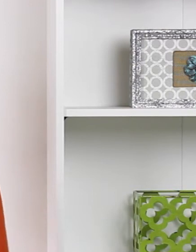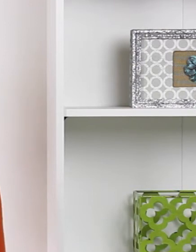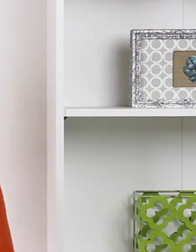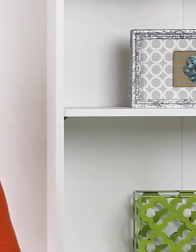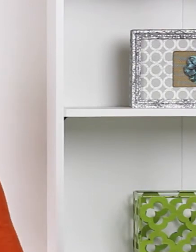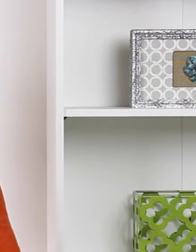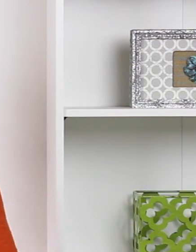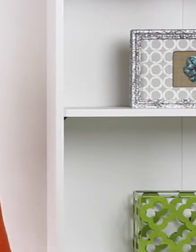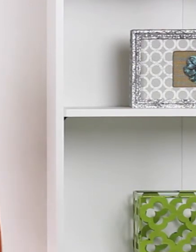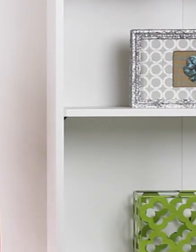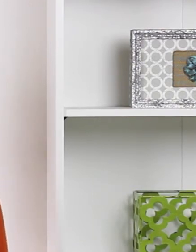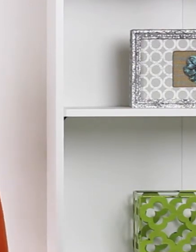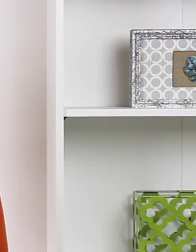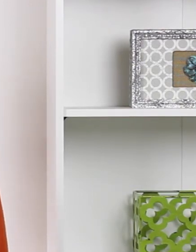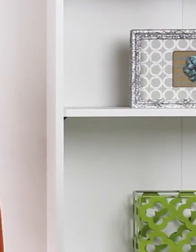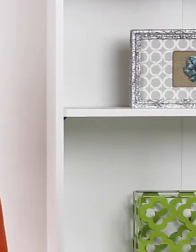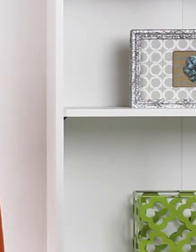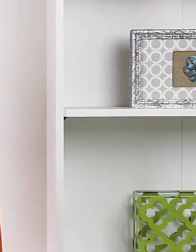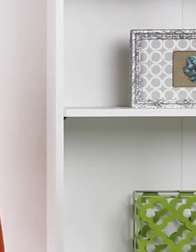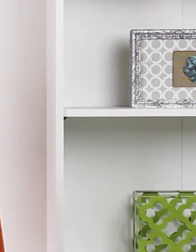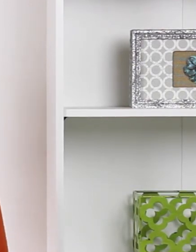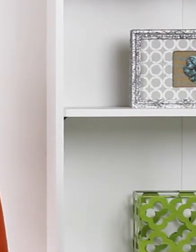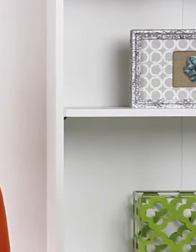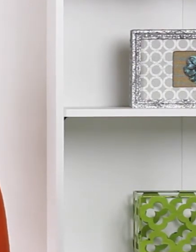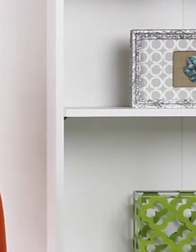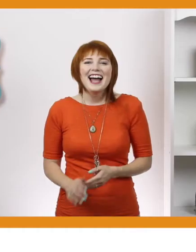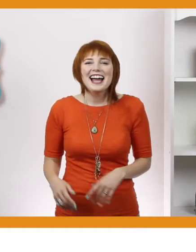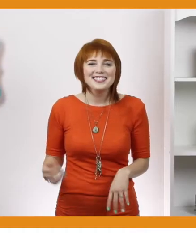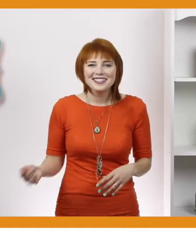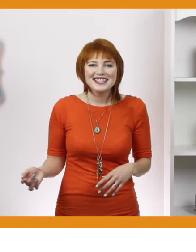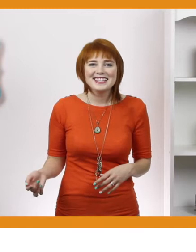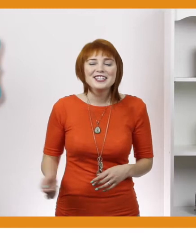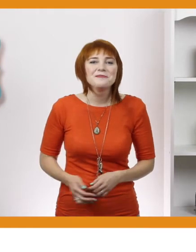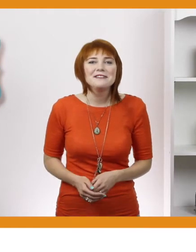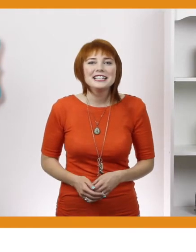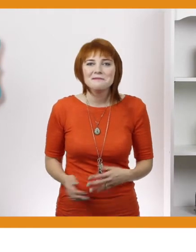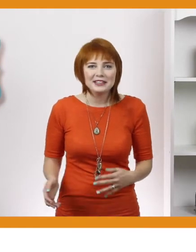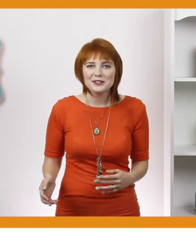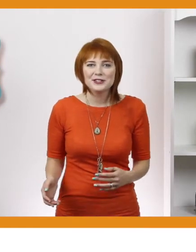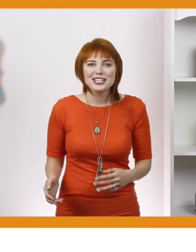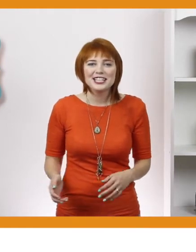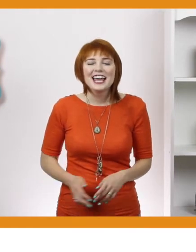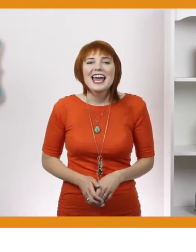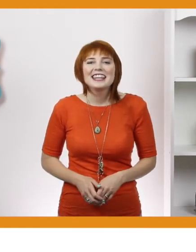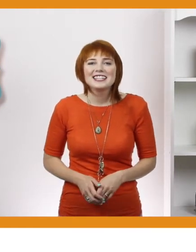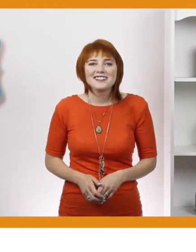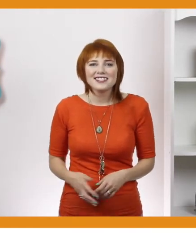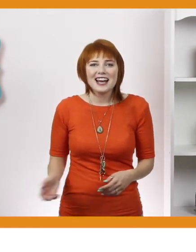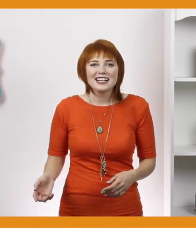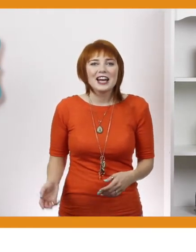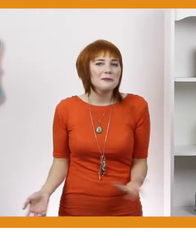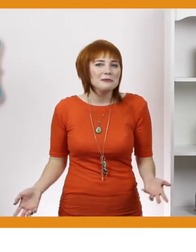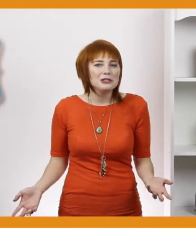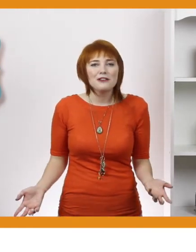them like, oh, we're reading the Torah together. Or your baby might want to ask to read the Torah with you. As you're consistent, your baby can make the association and then